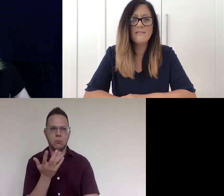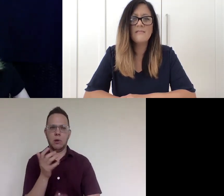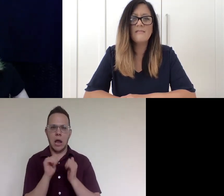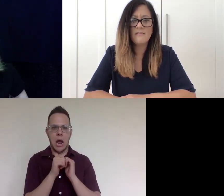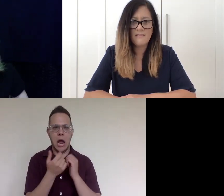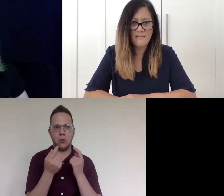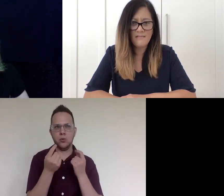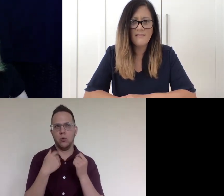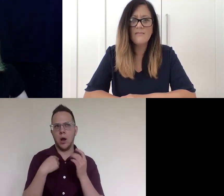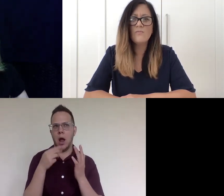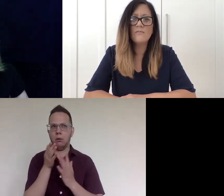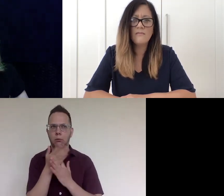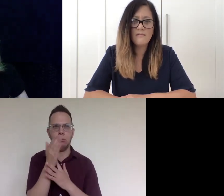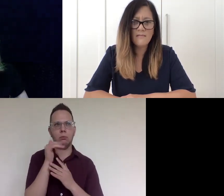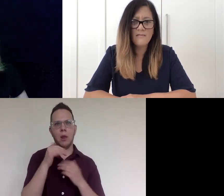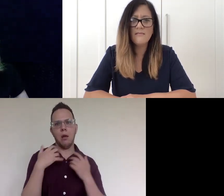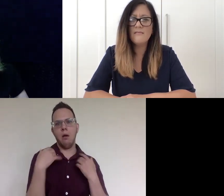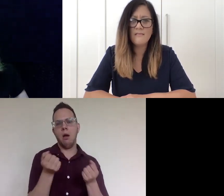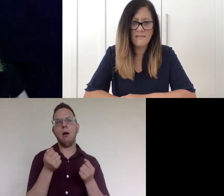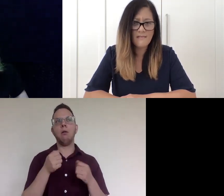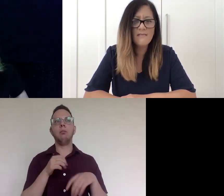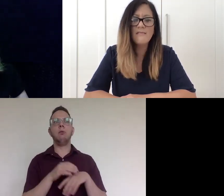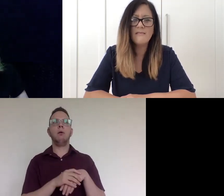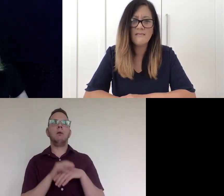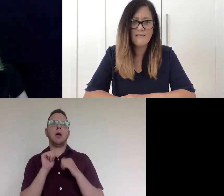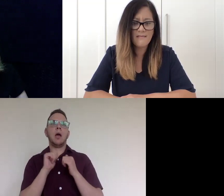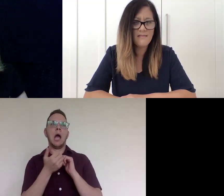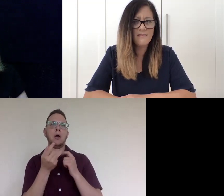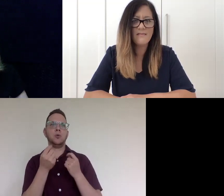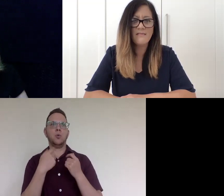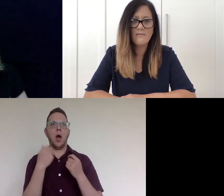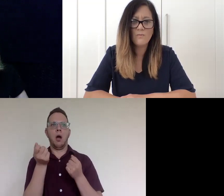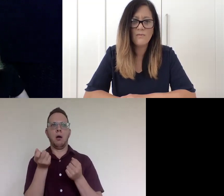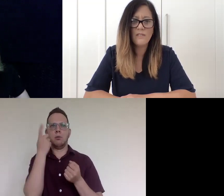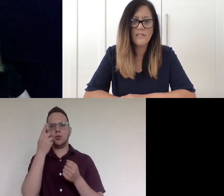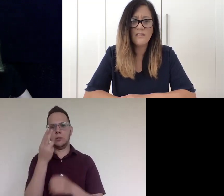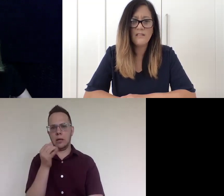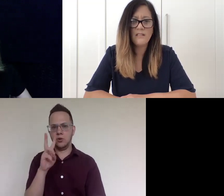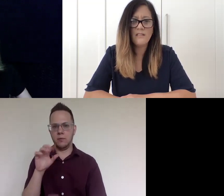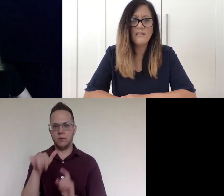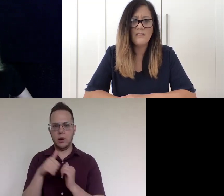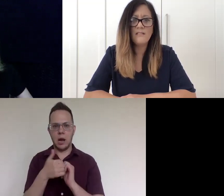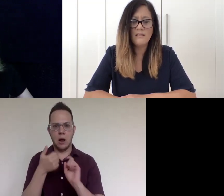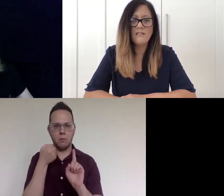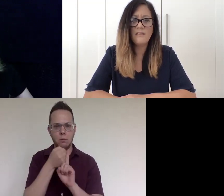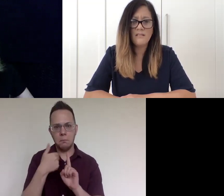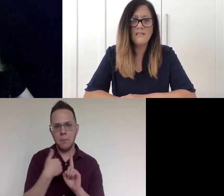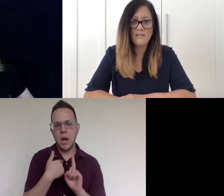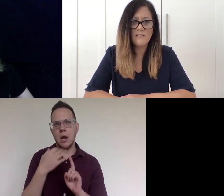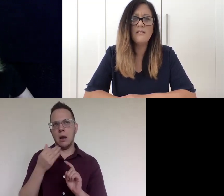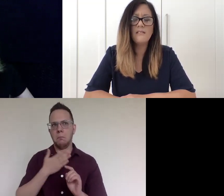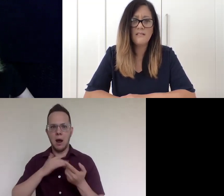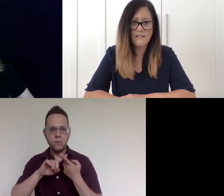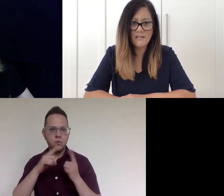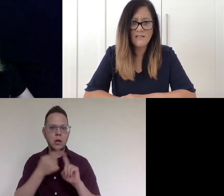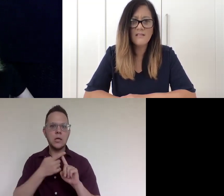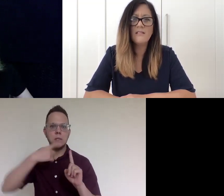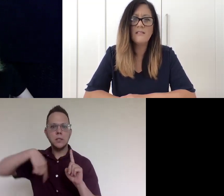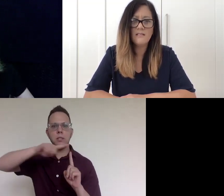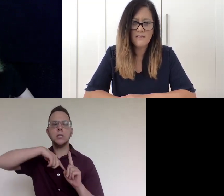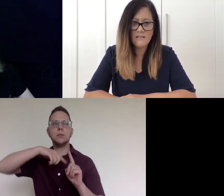the information immediately. But I did think a lot about how does one remain healthy? I